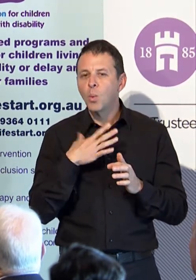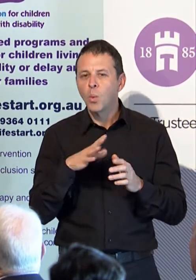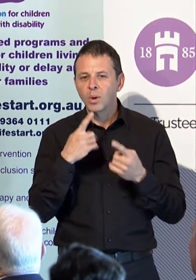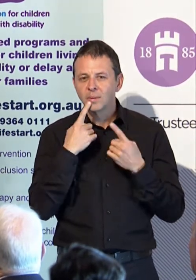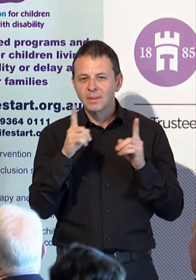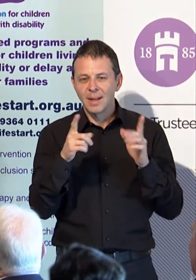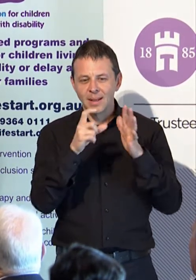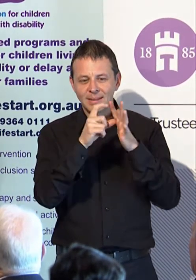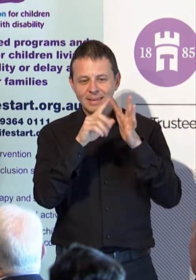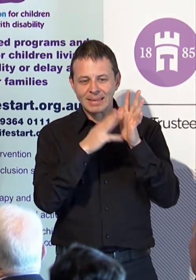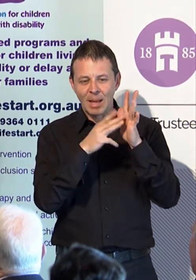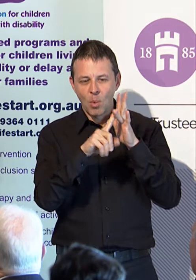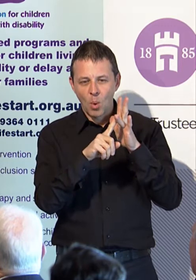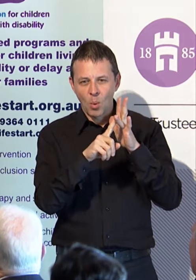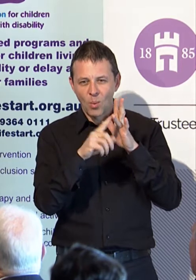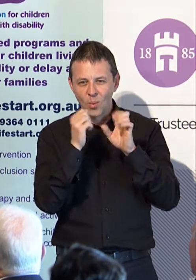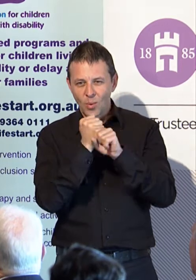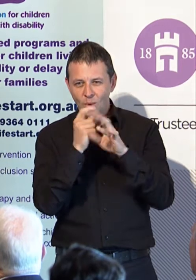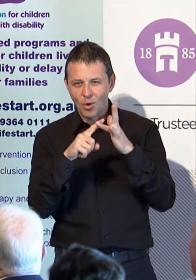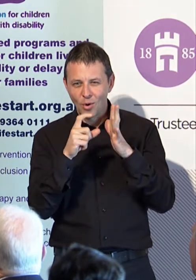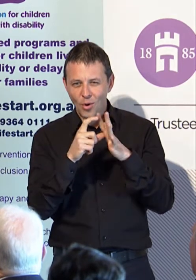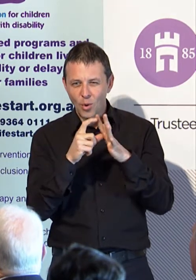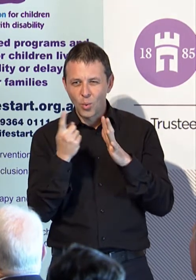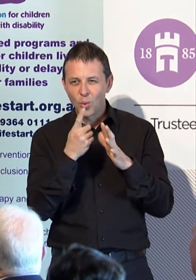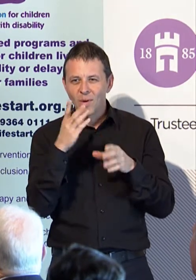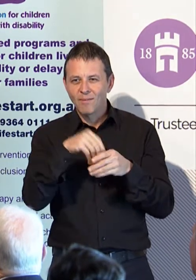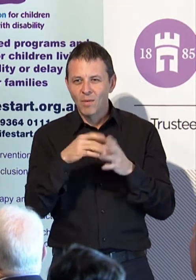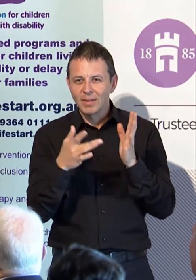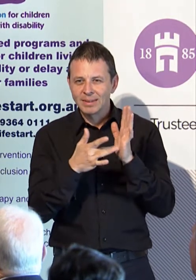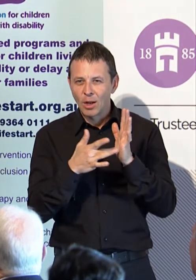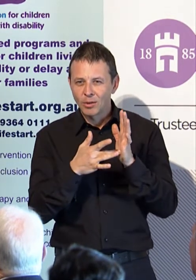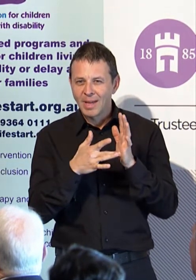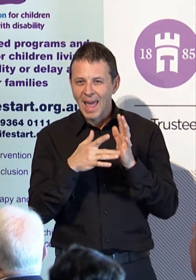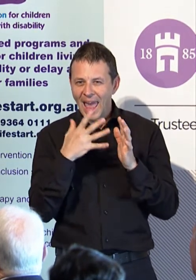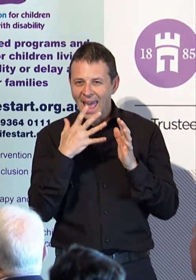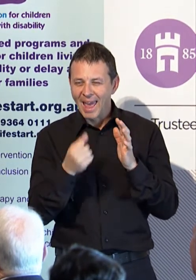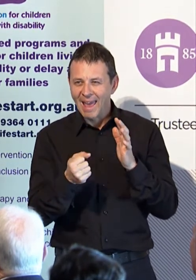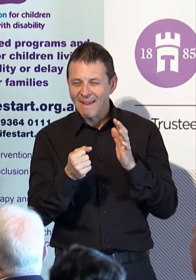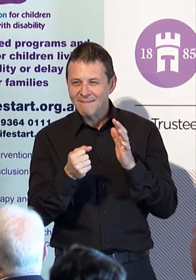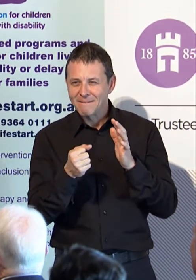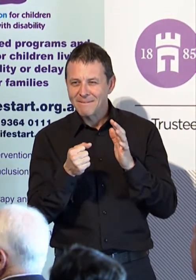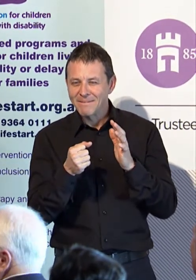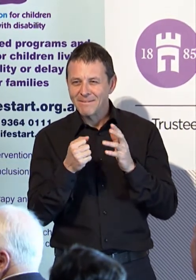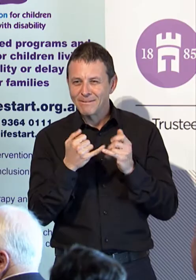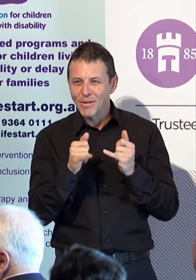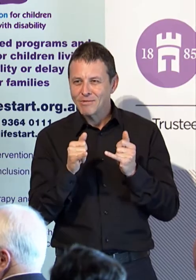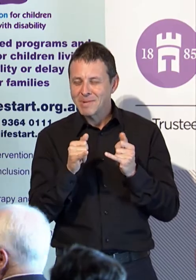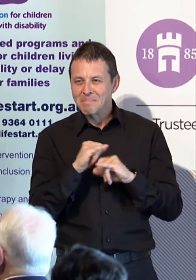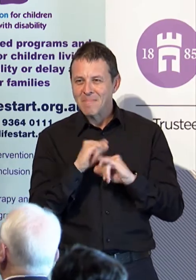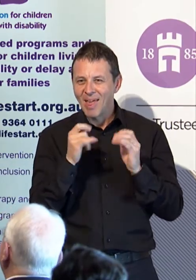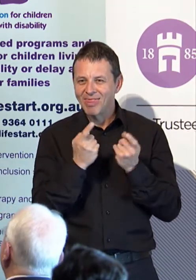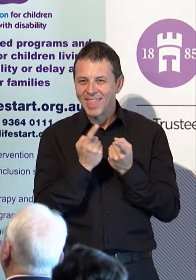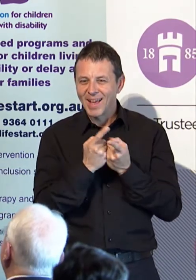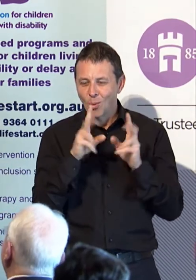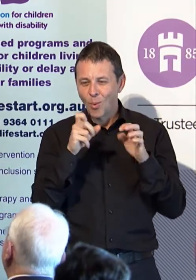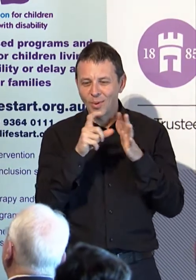demo god. Anyone who's been involved in technology knows that there is a very evil deity called the demo god. And that what the demo